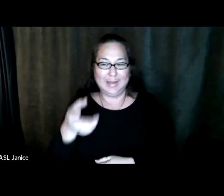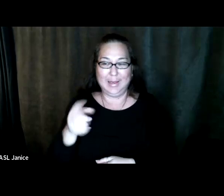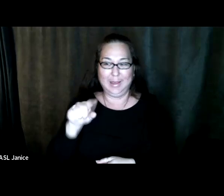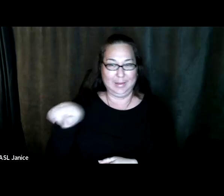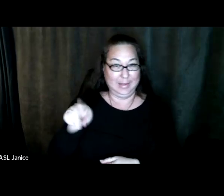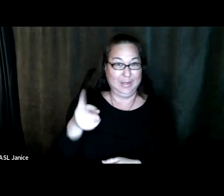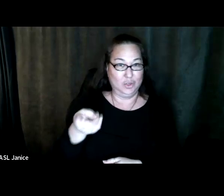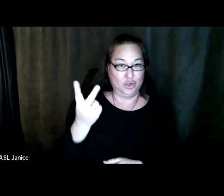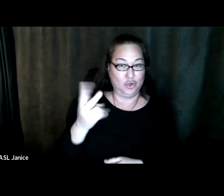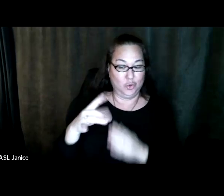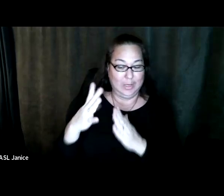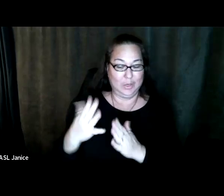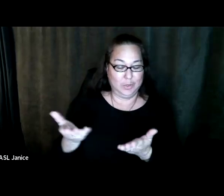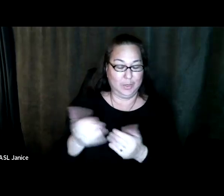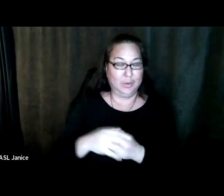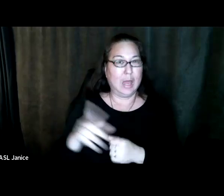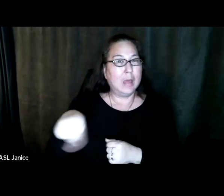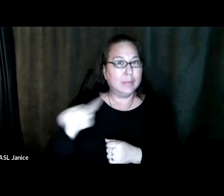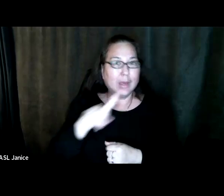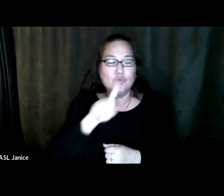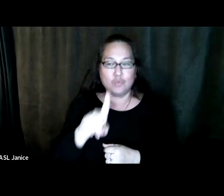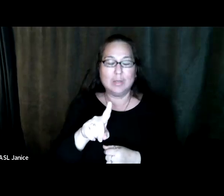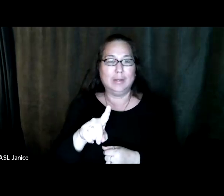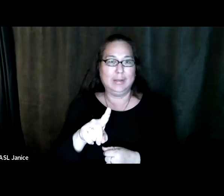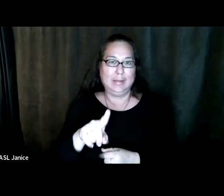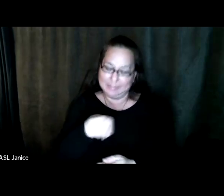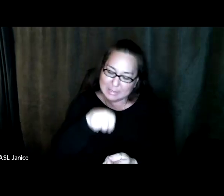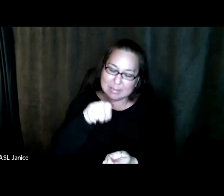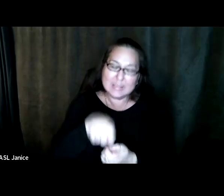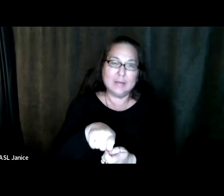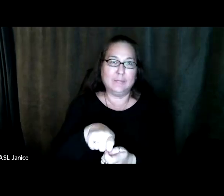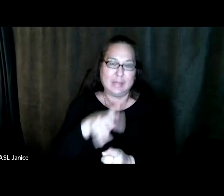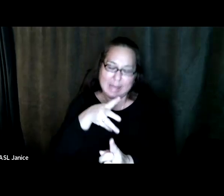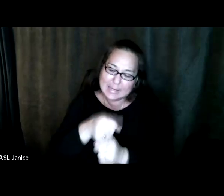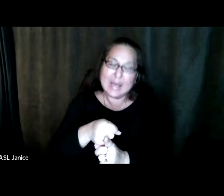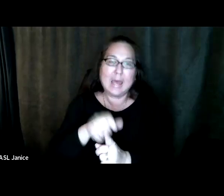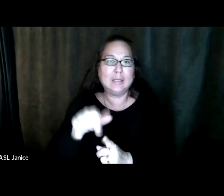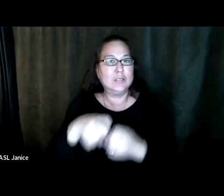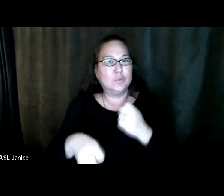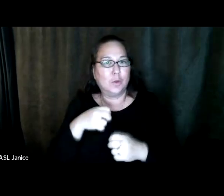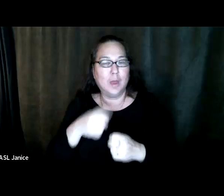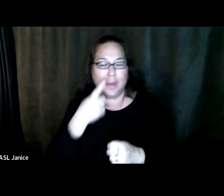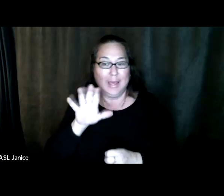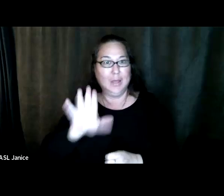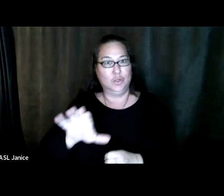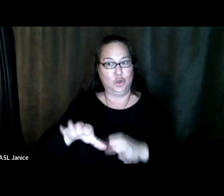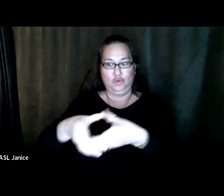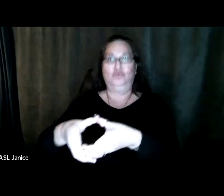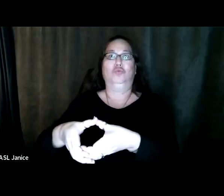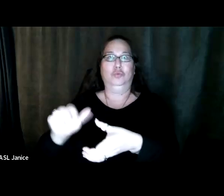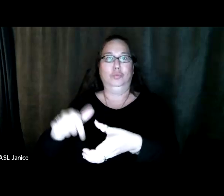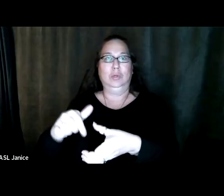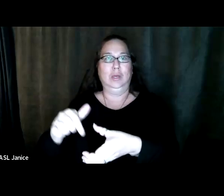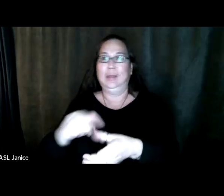is that they've really acutely had to attack these problems because their population is such that they had